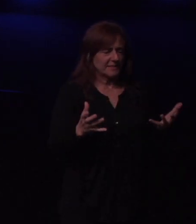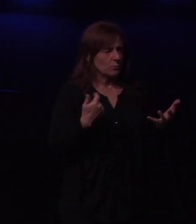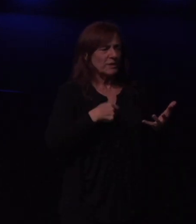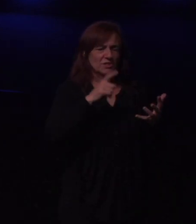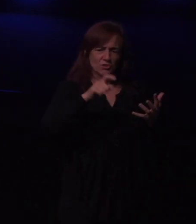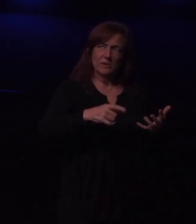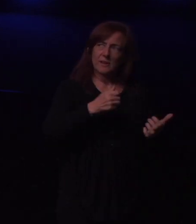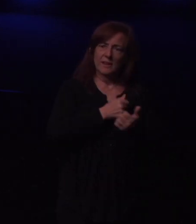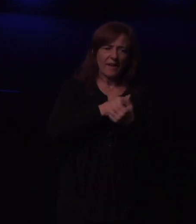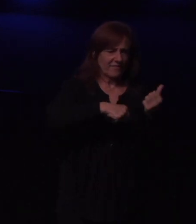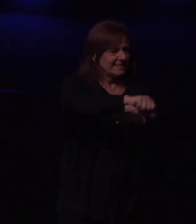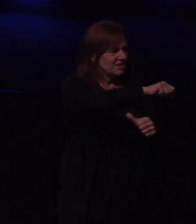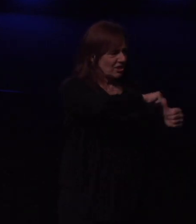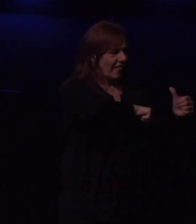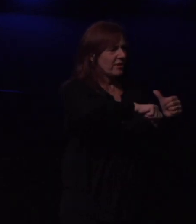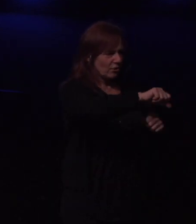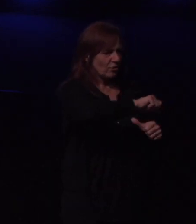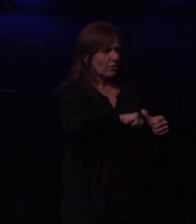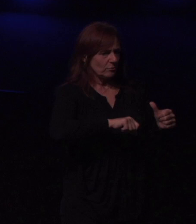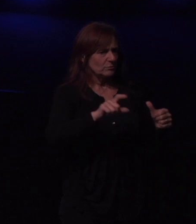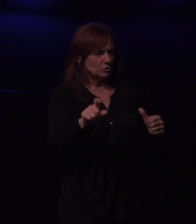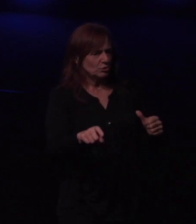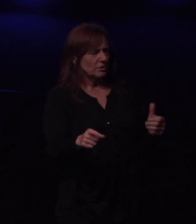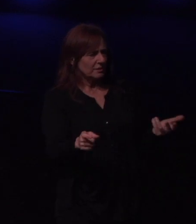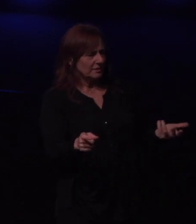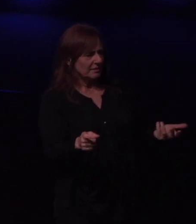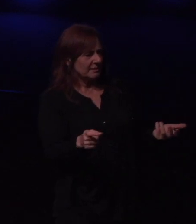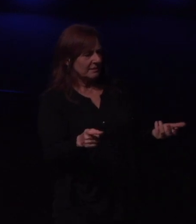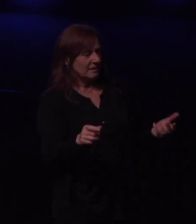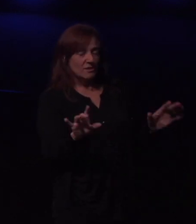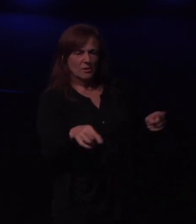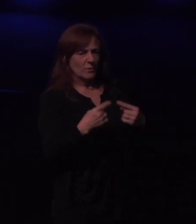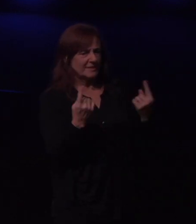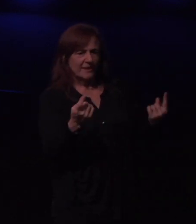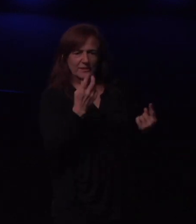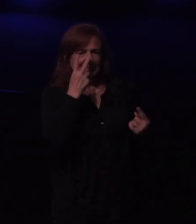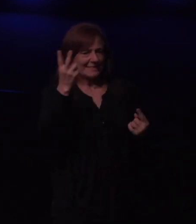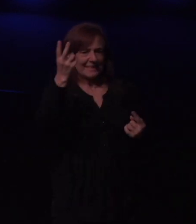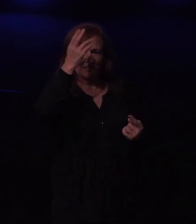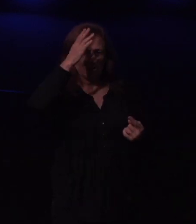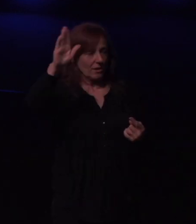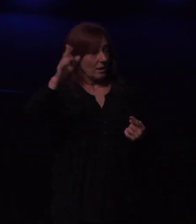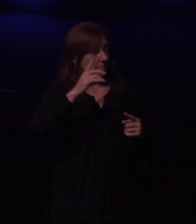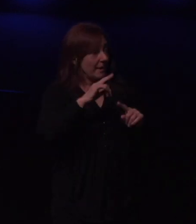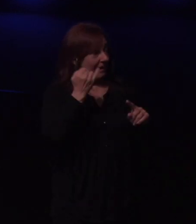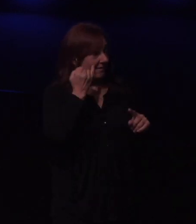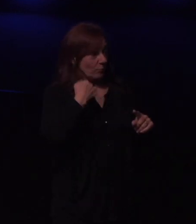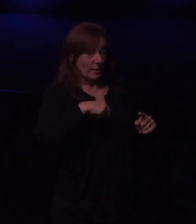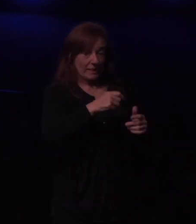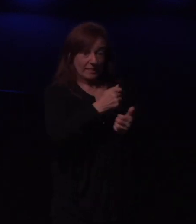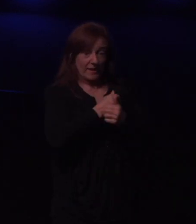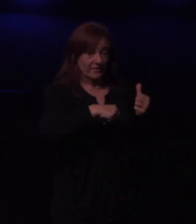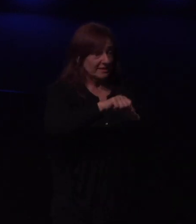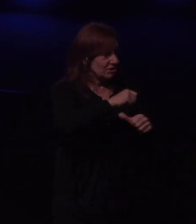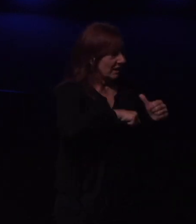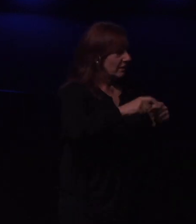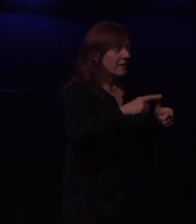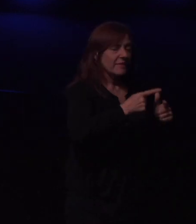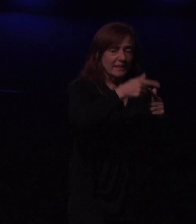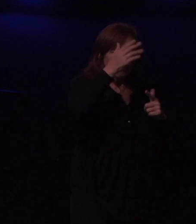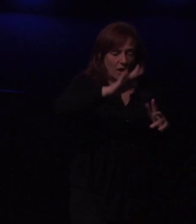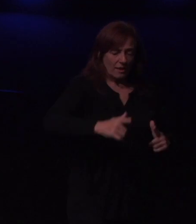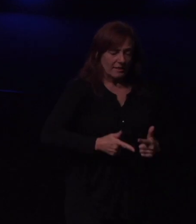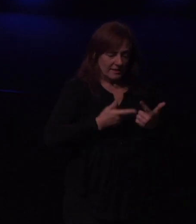to love each other. No one has ever seen God, but if we love each other, God lives in